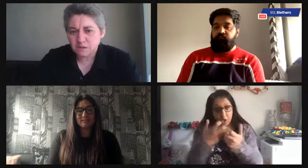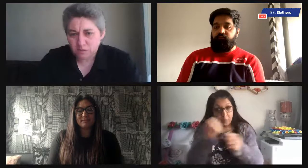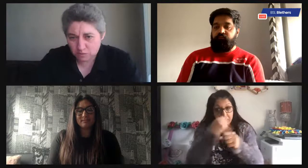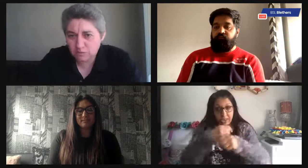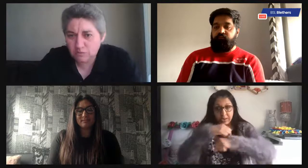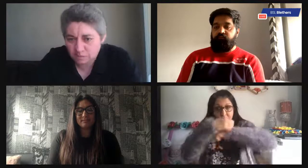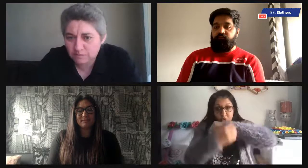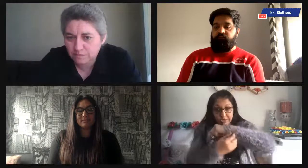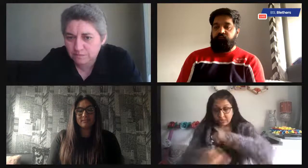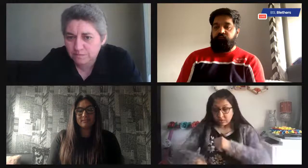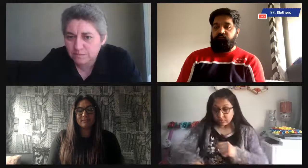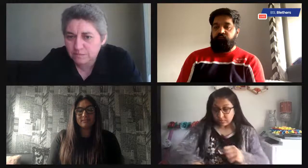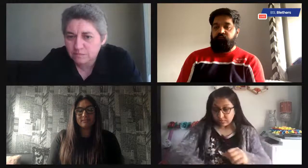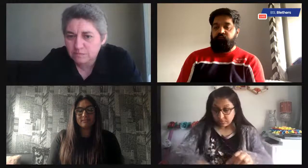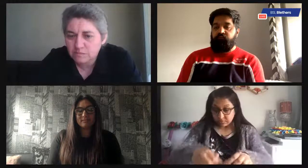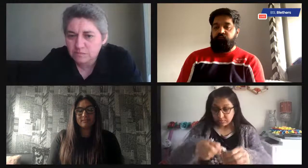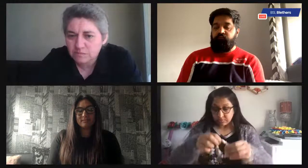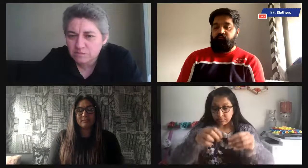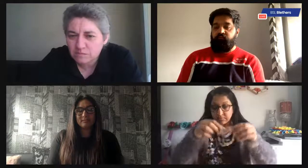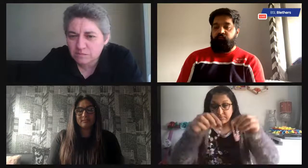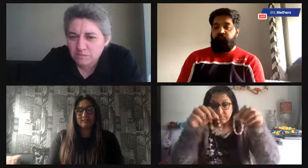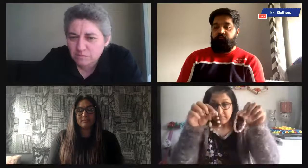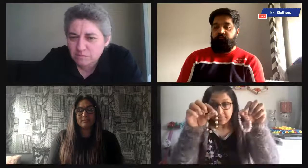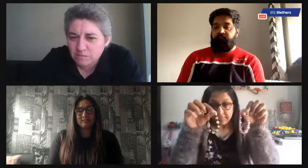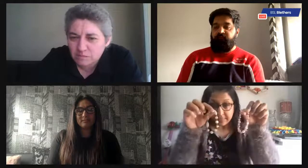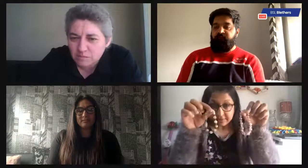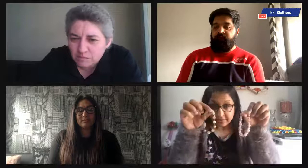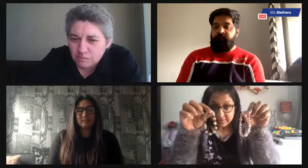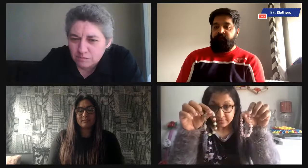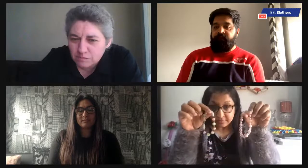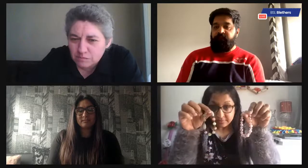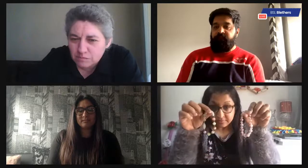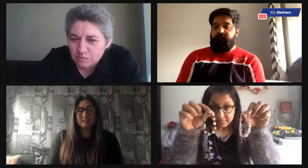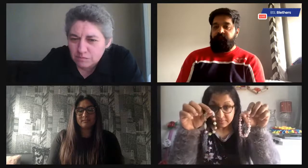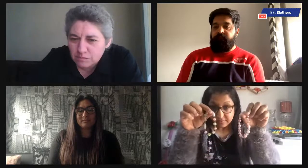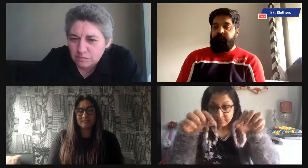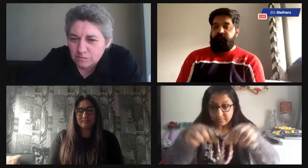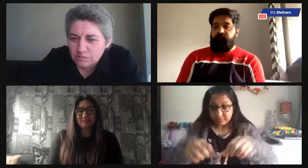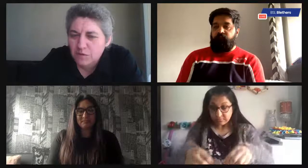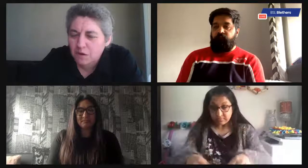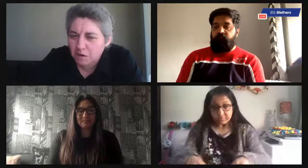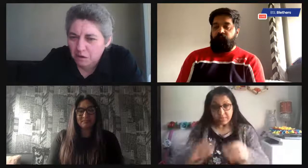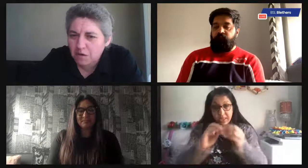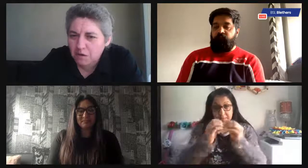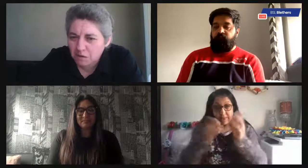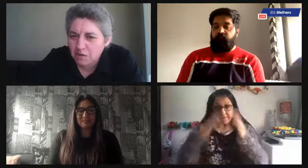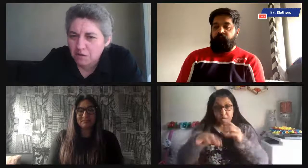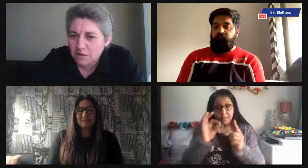we usually would do demonstrations first. And this is an example of bracelets that we've made.